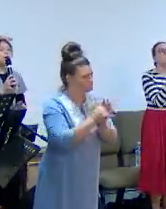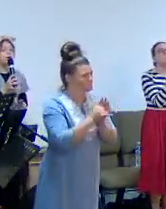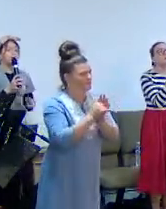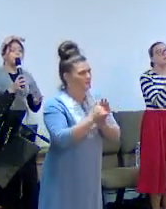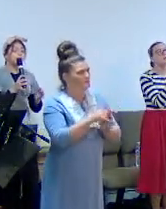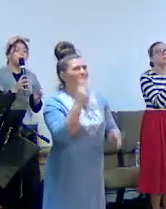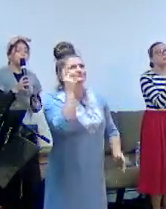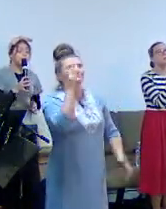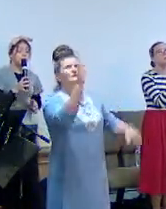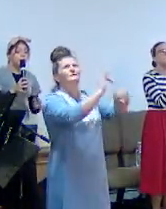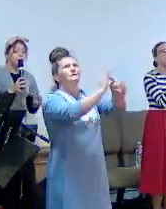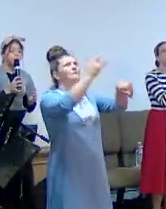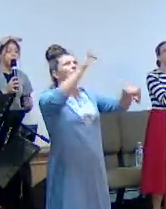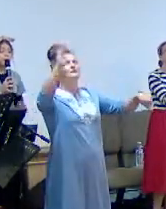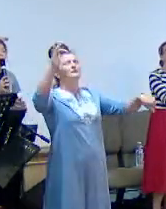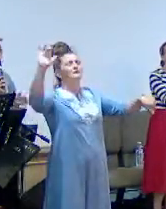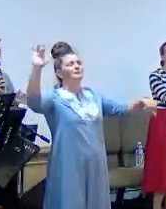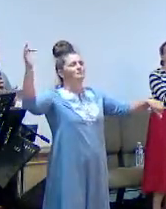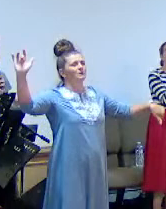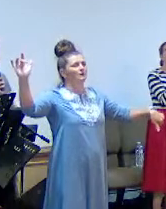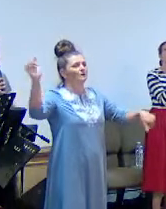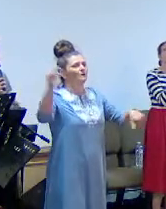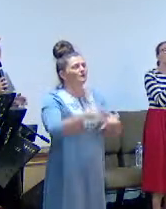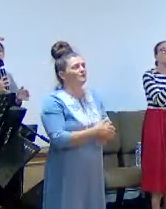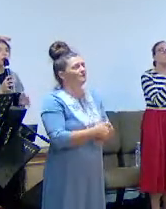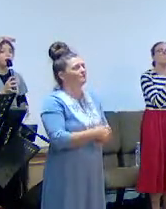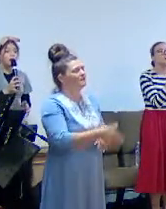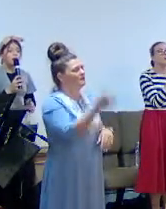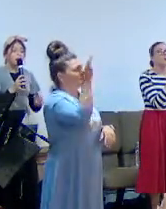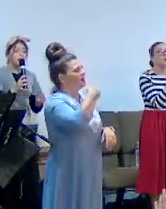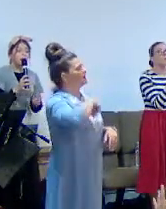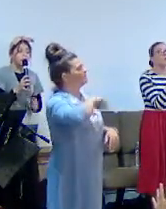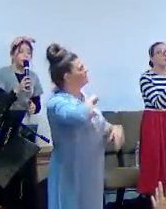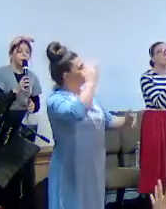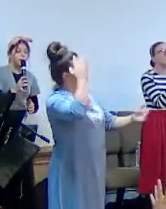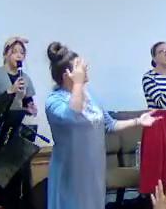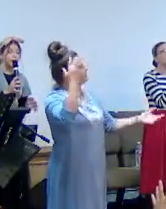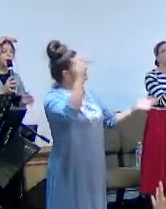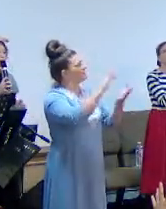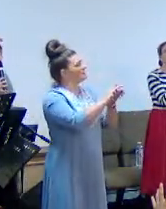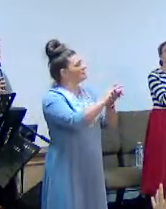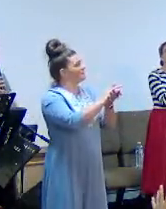impossible, we'll see a miracle. God, we